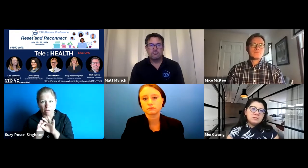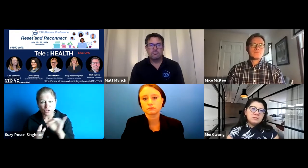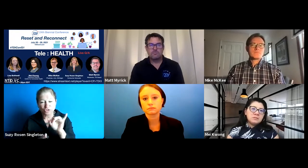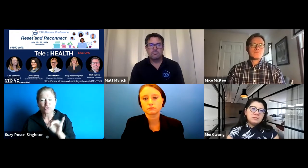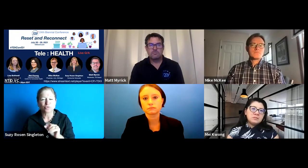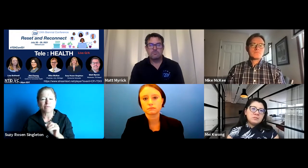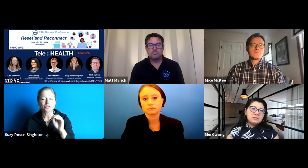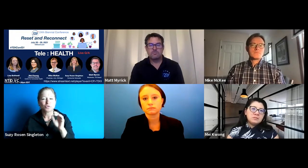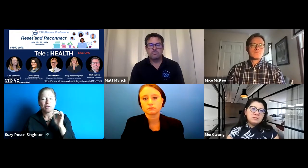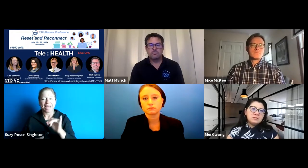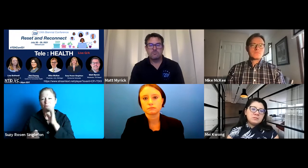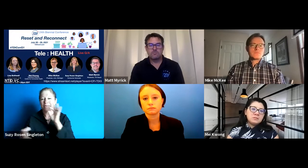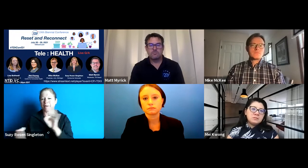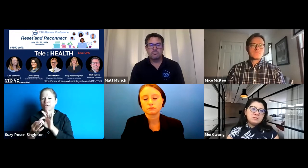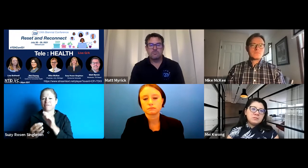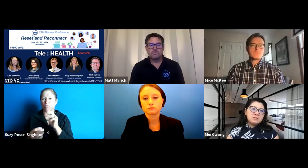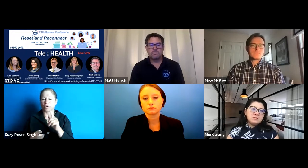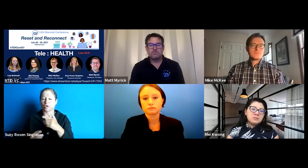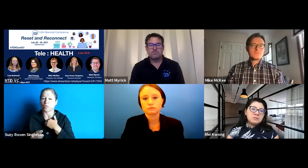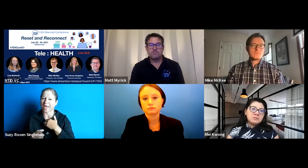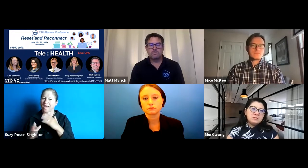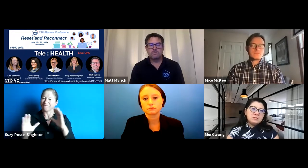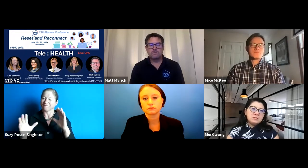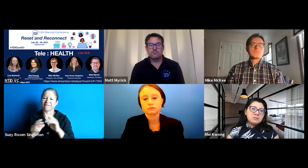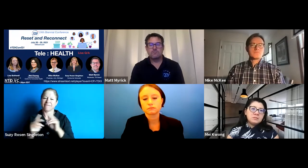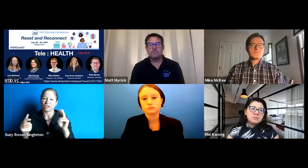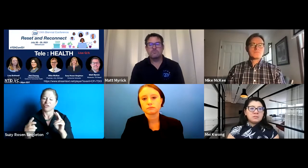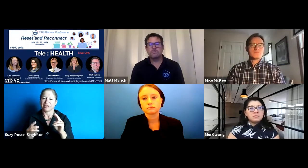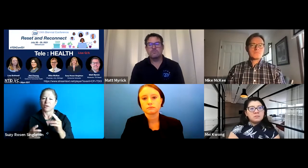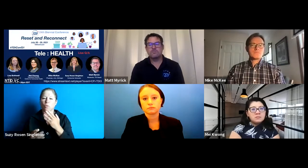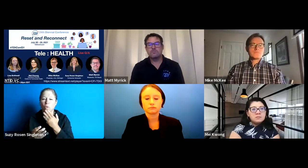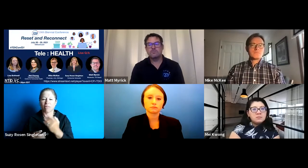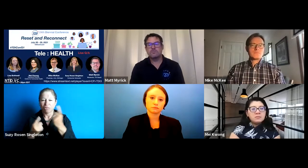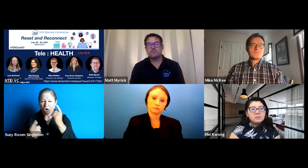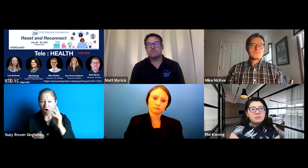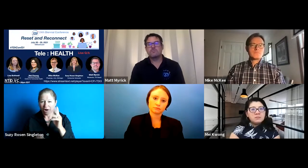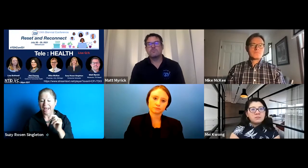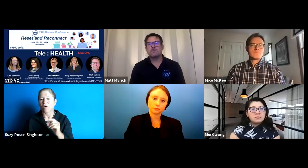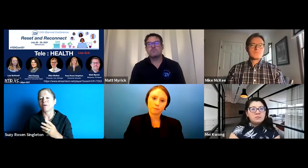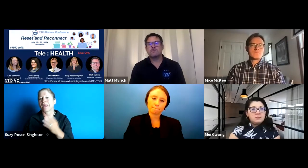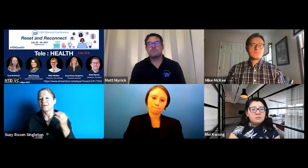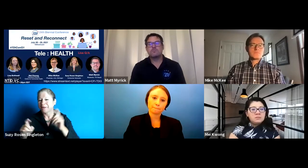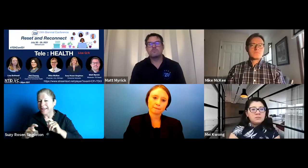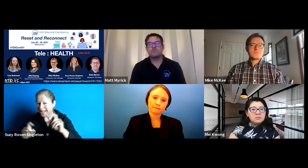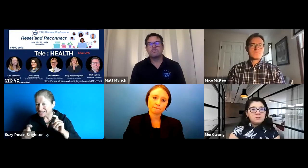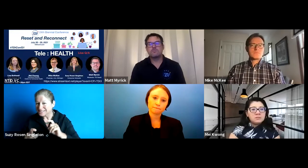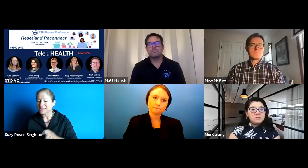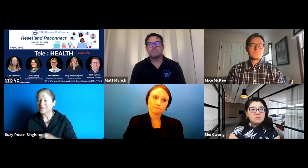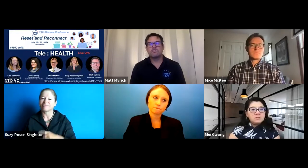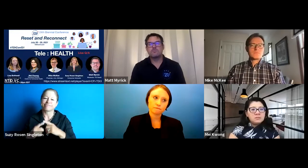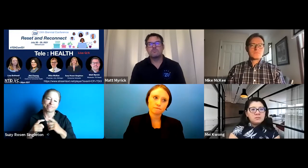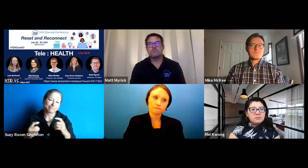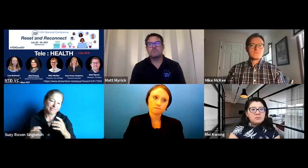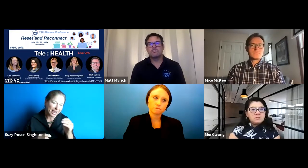I've seen some now that have Spanish options as well. So the perfect portal, I think, would have a very well